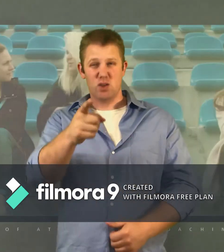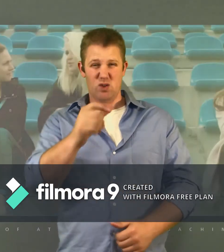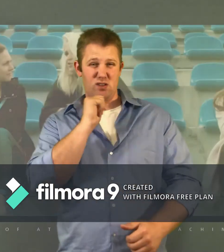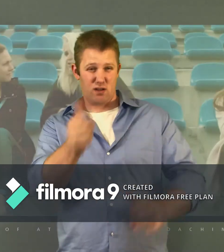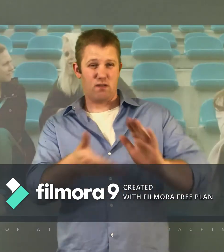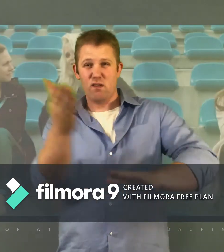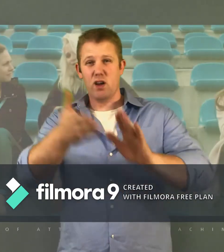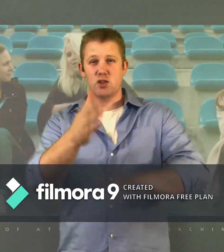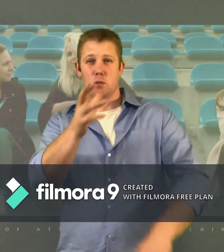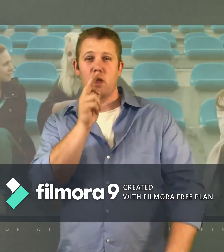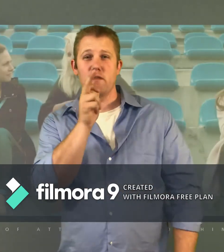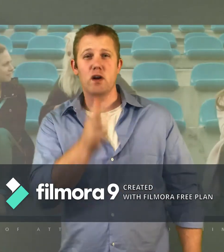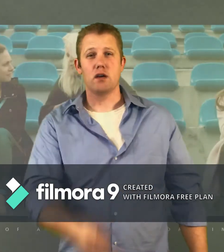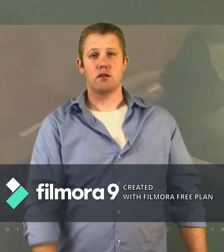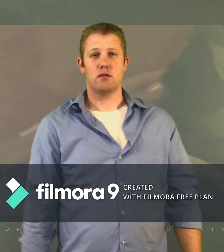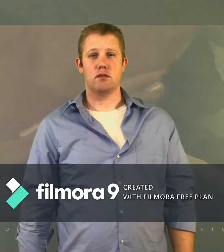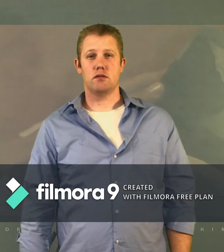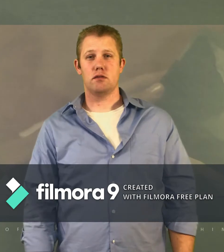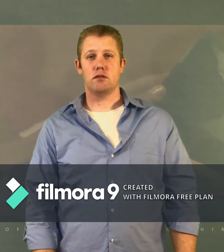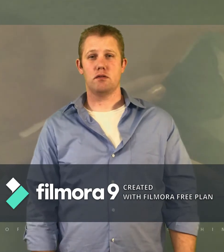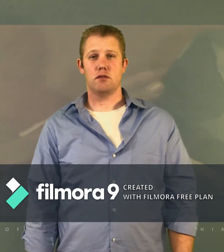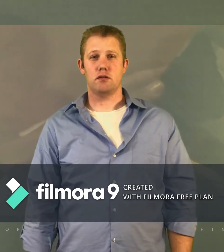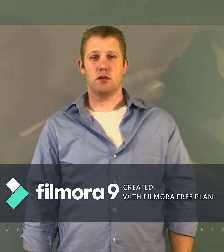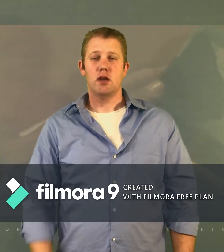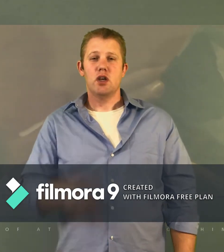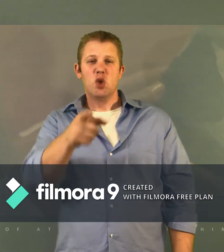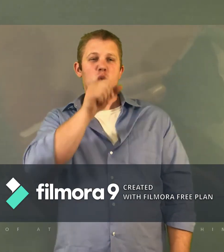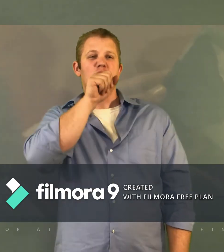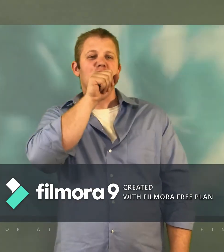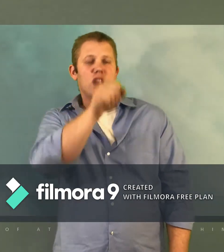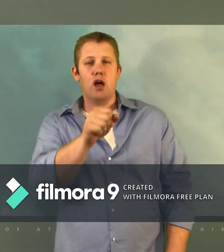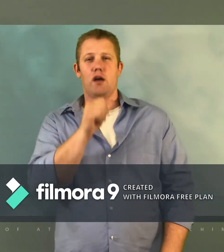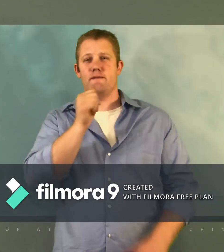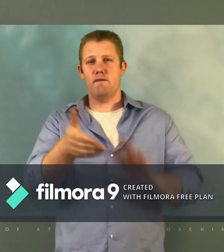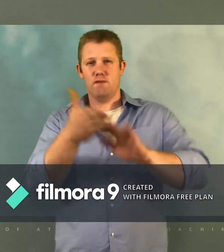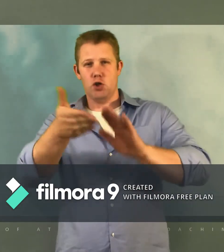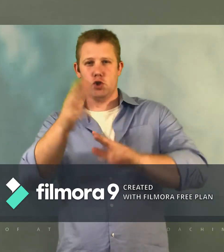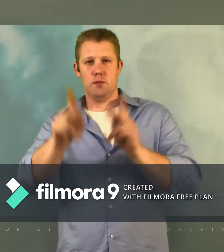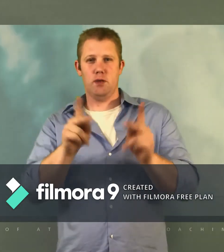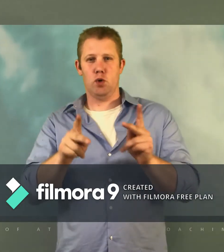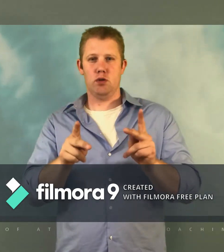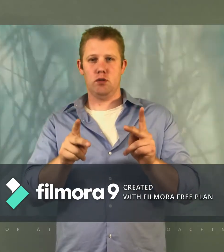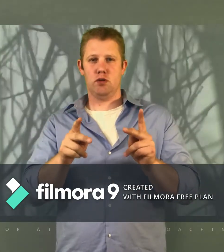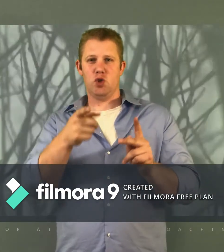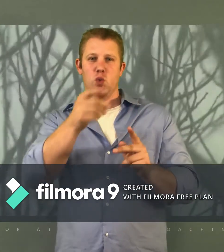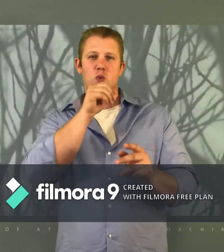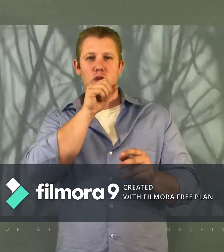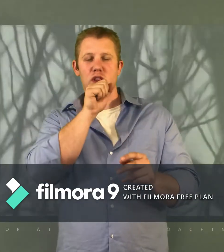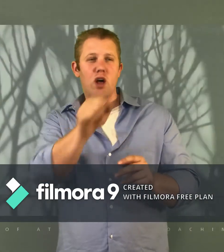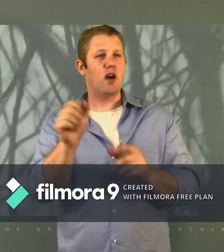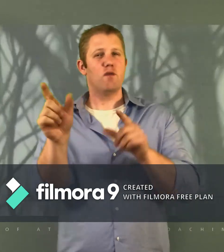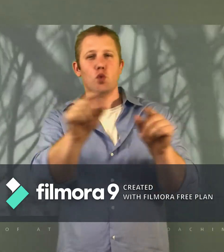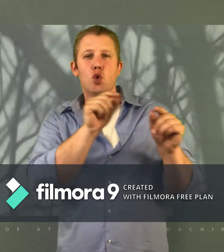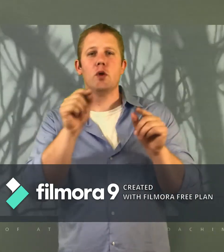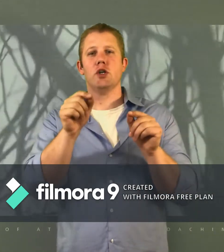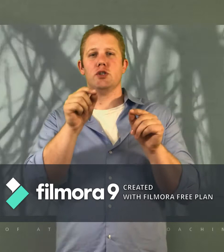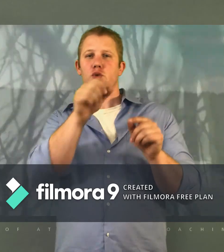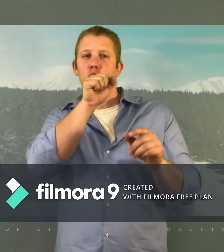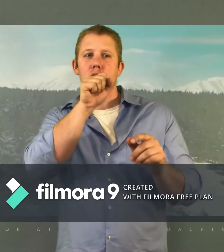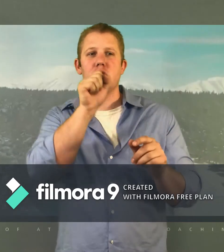choice. You're a dysfunctional motherfucker. So you love dysfunctional people.